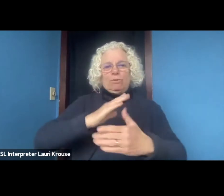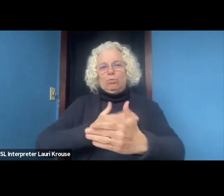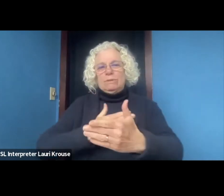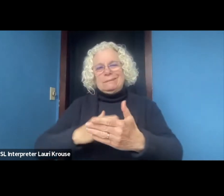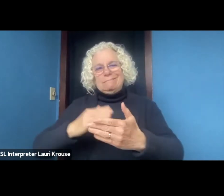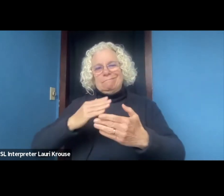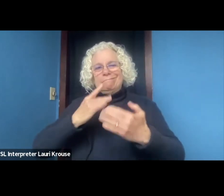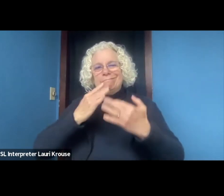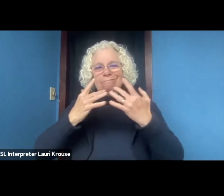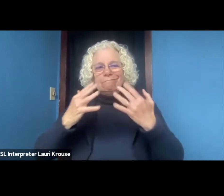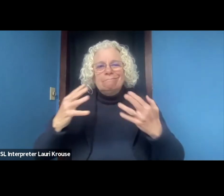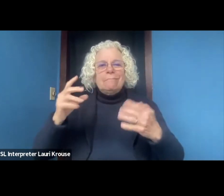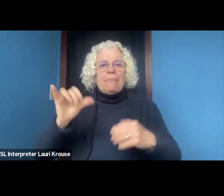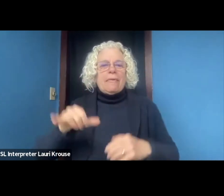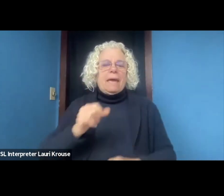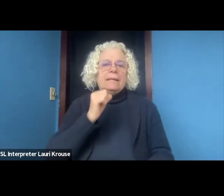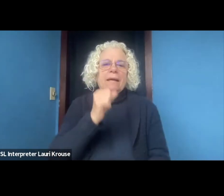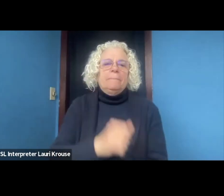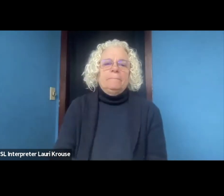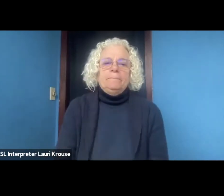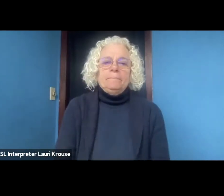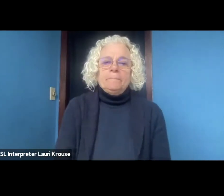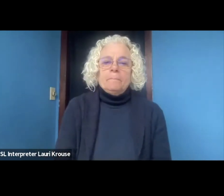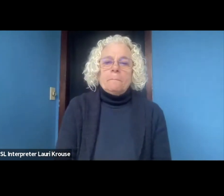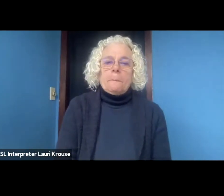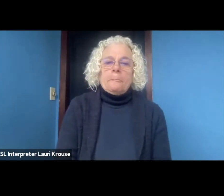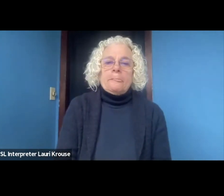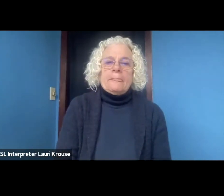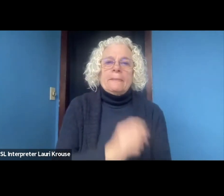back to the lyrics.